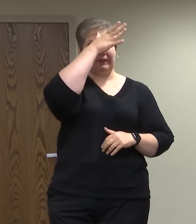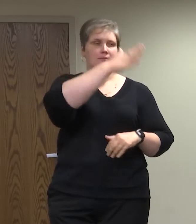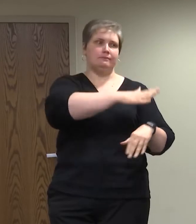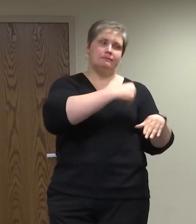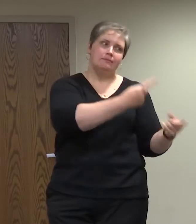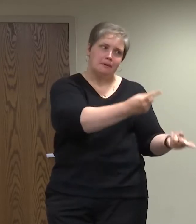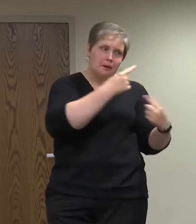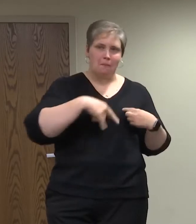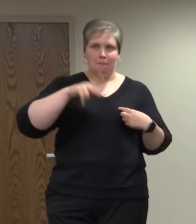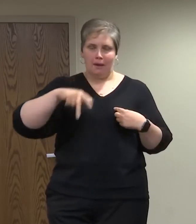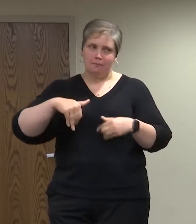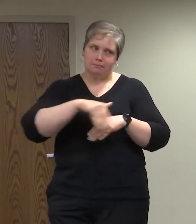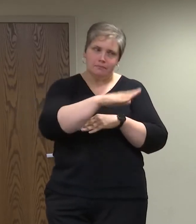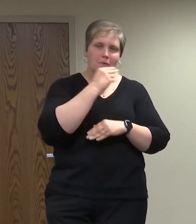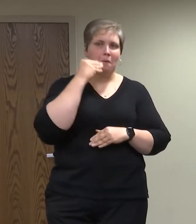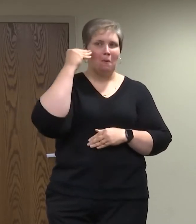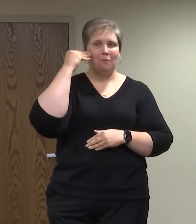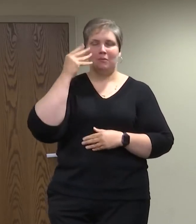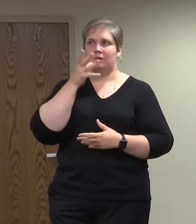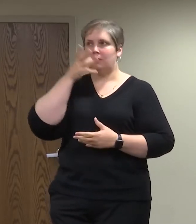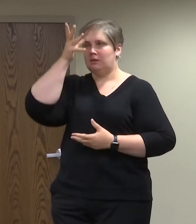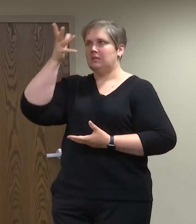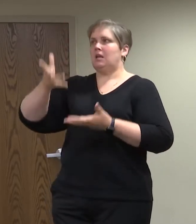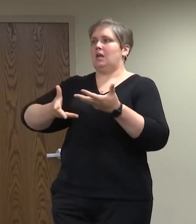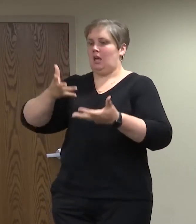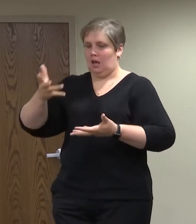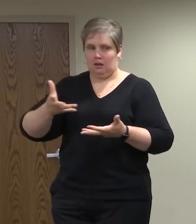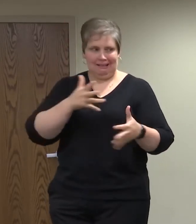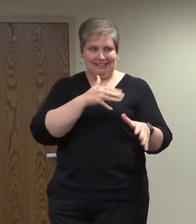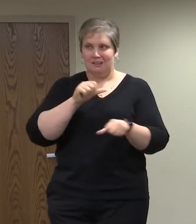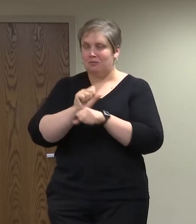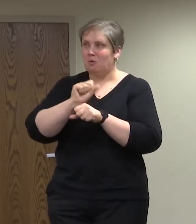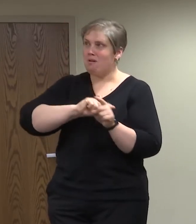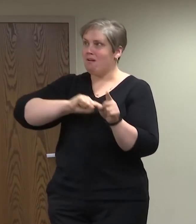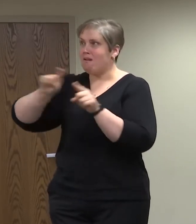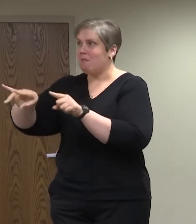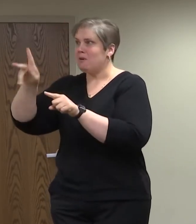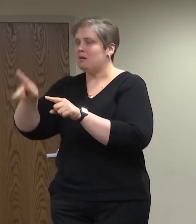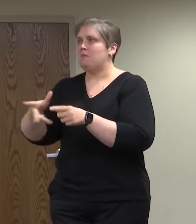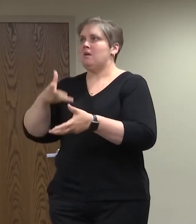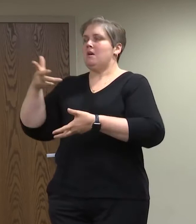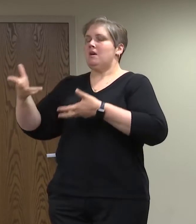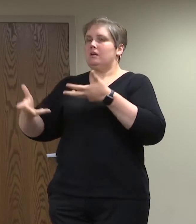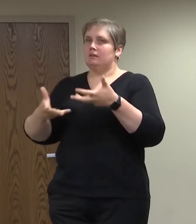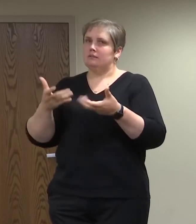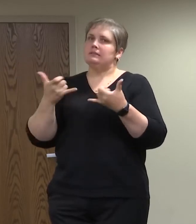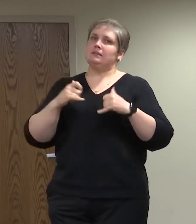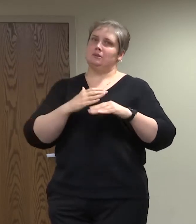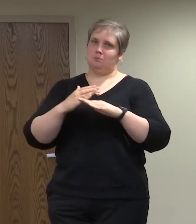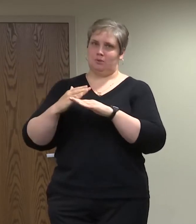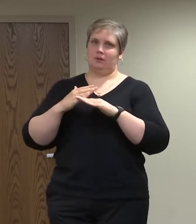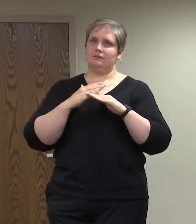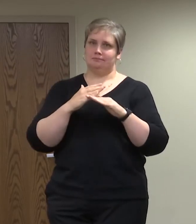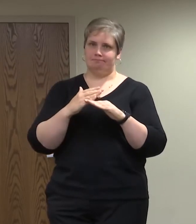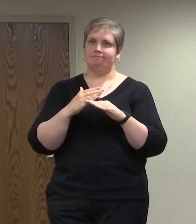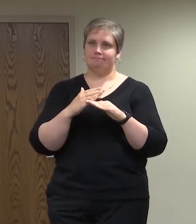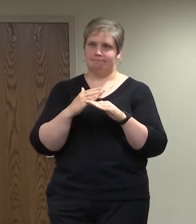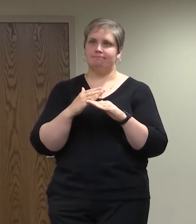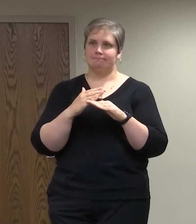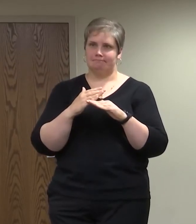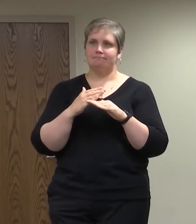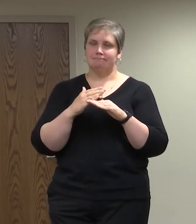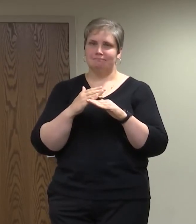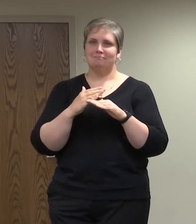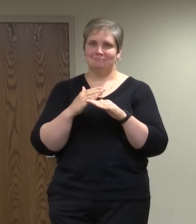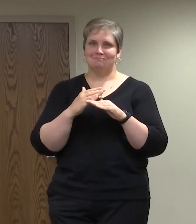have to make sure that we protect the inside of that school environment. So as we've said before, take it outside as much as you can.